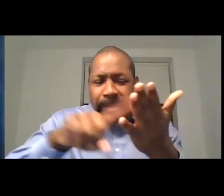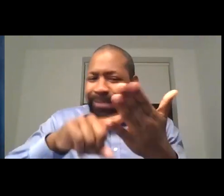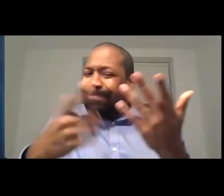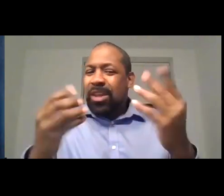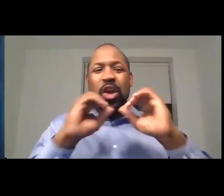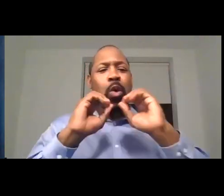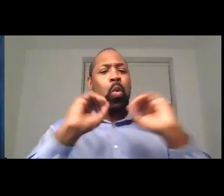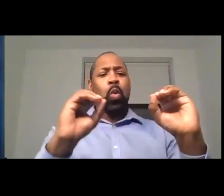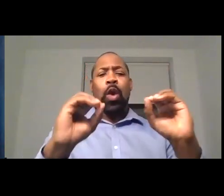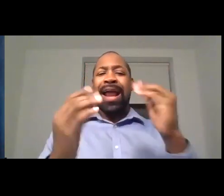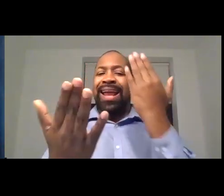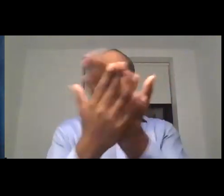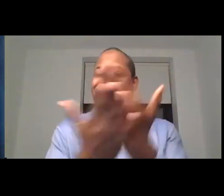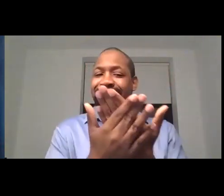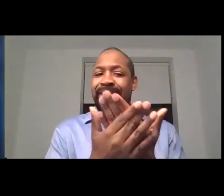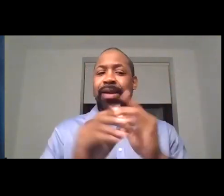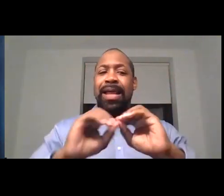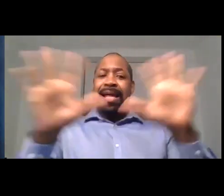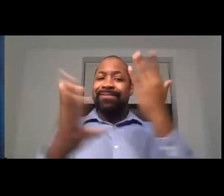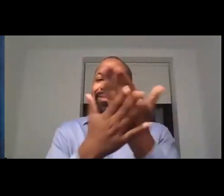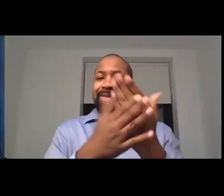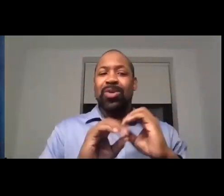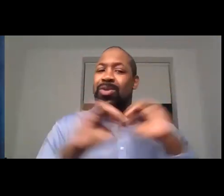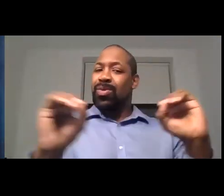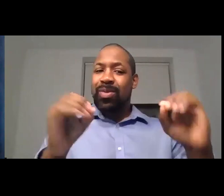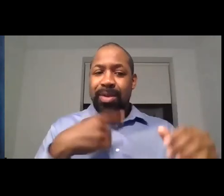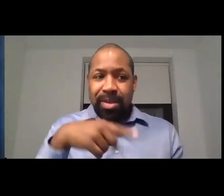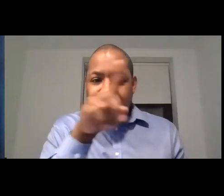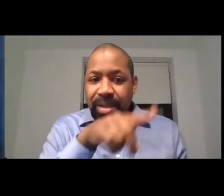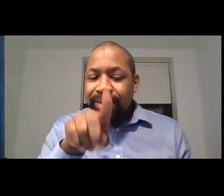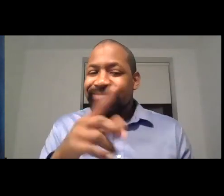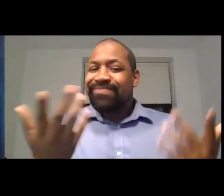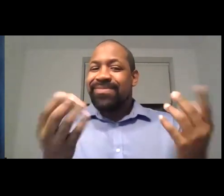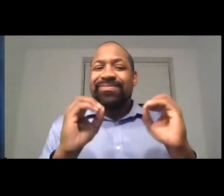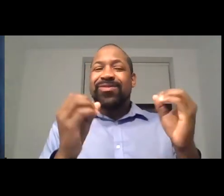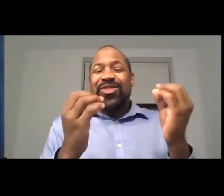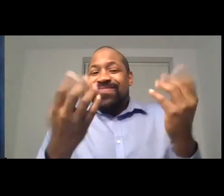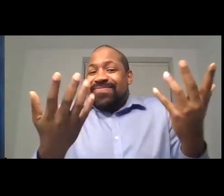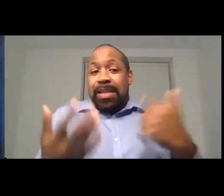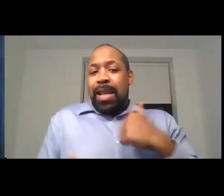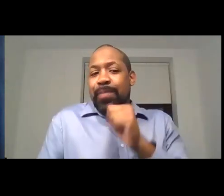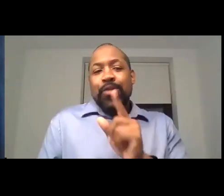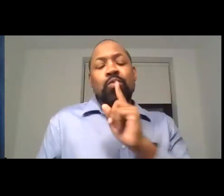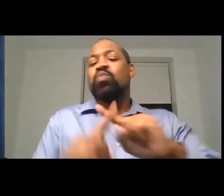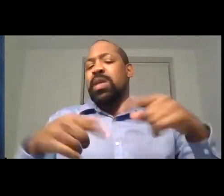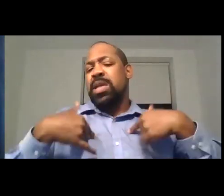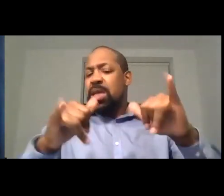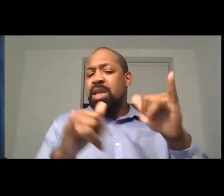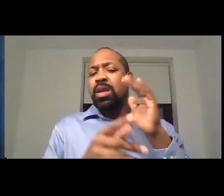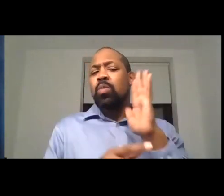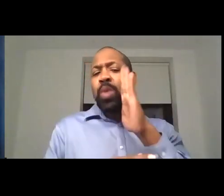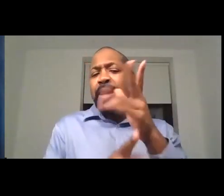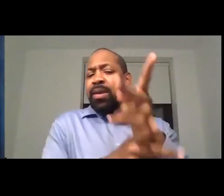And it doesn't mean that I'm immune. There's no evidence that someone who's had it is fully immune.